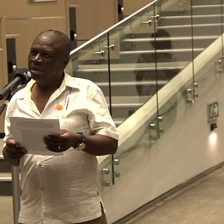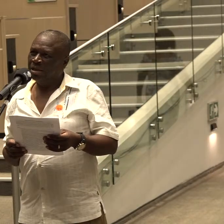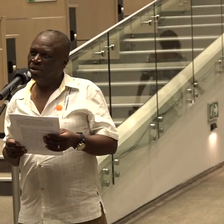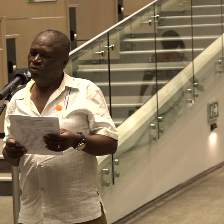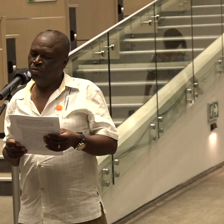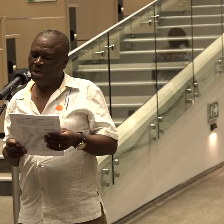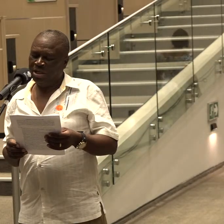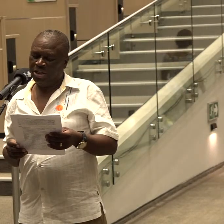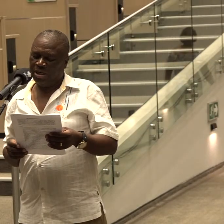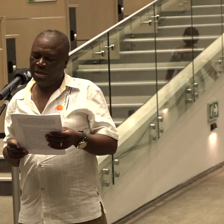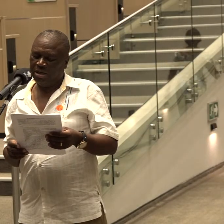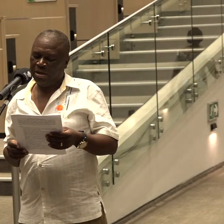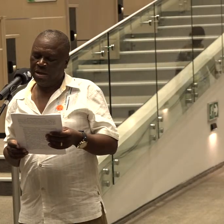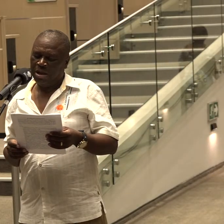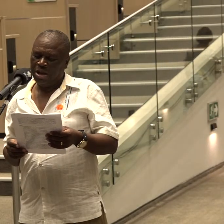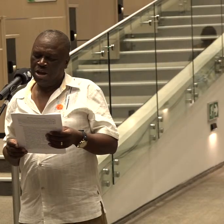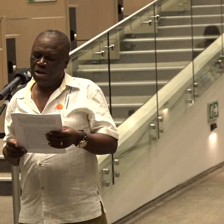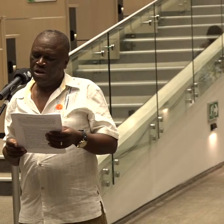foreign